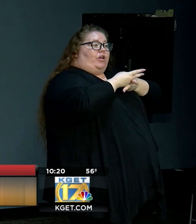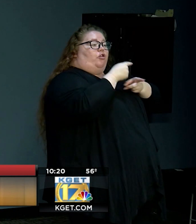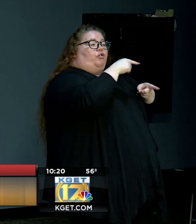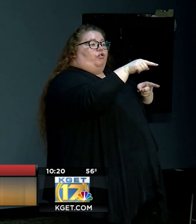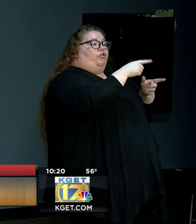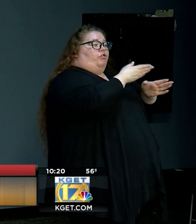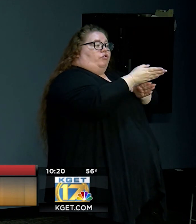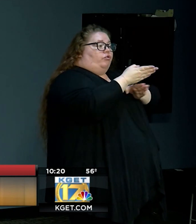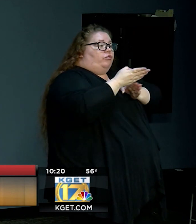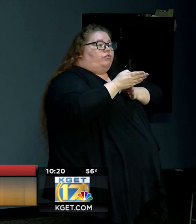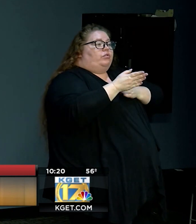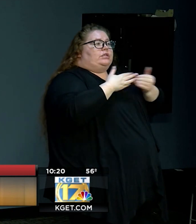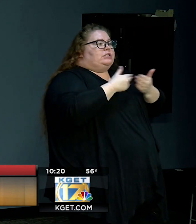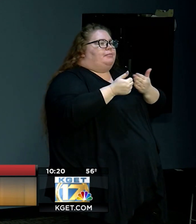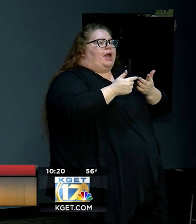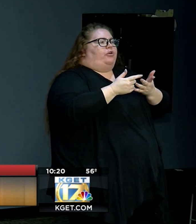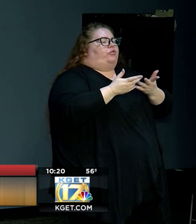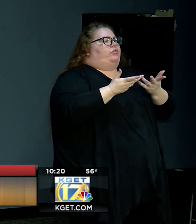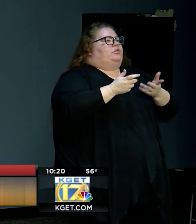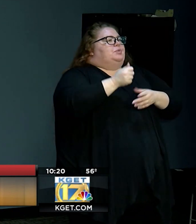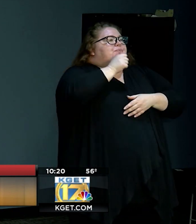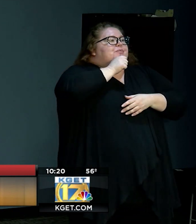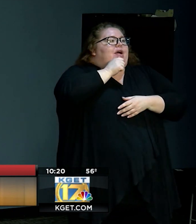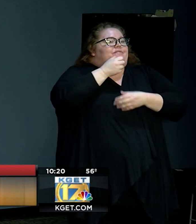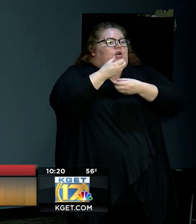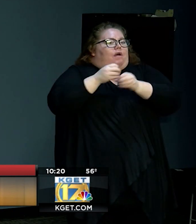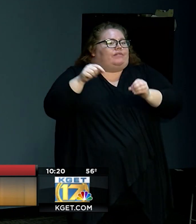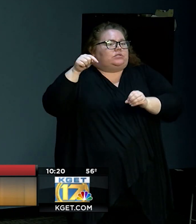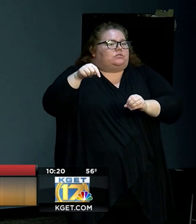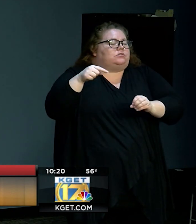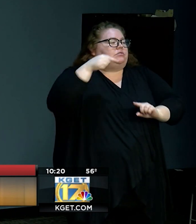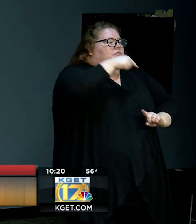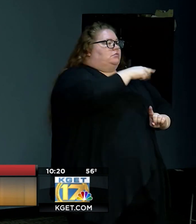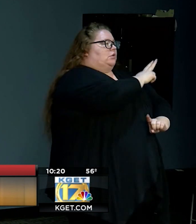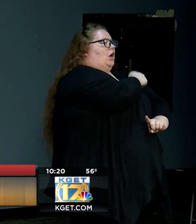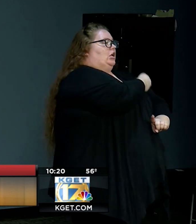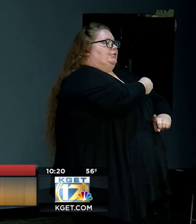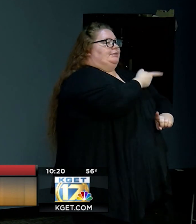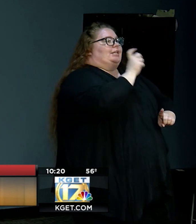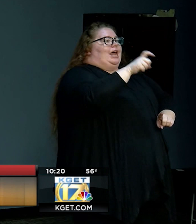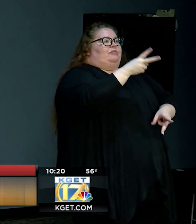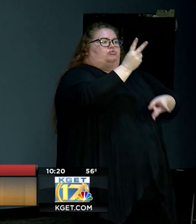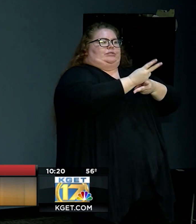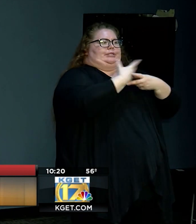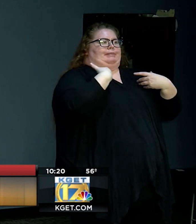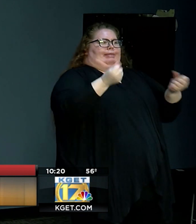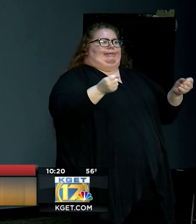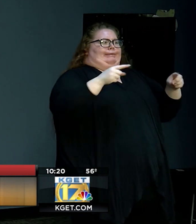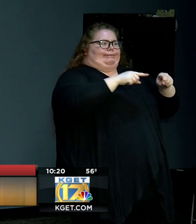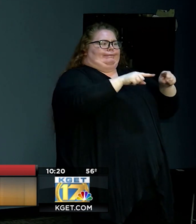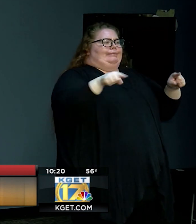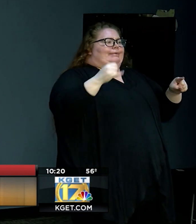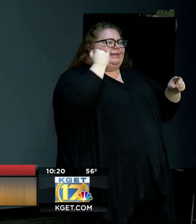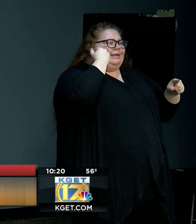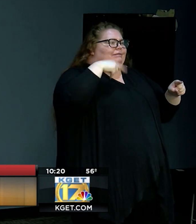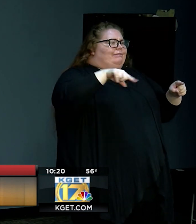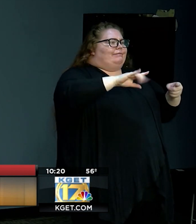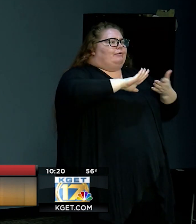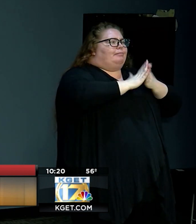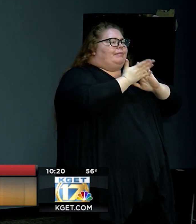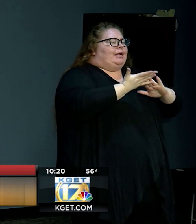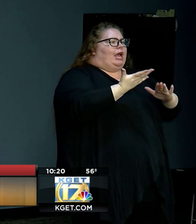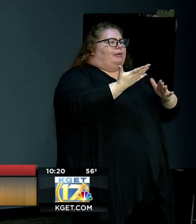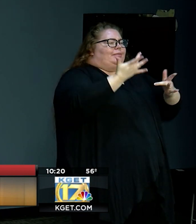individual physician's office or in a hospital, we have to keep them healthy. If our workforce becomes ill,